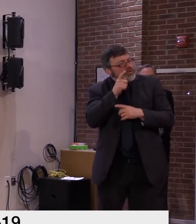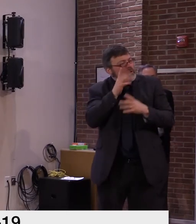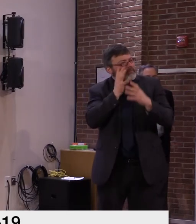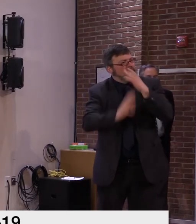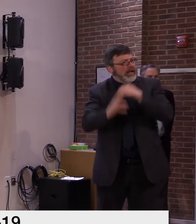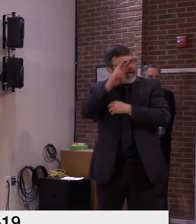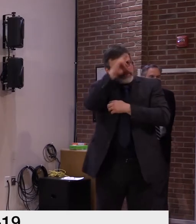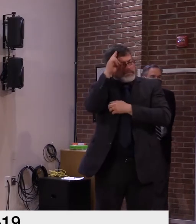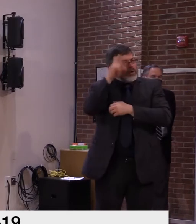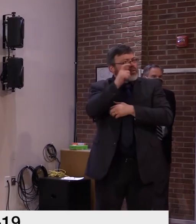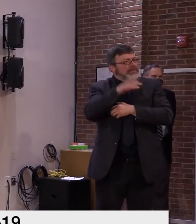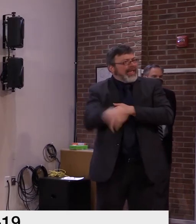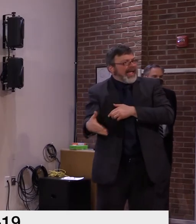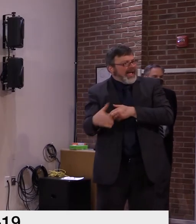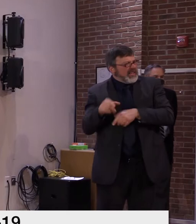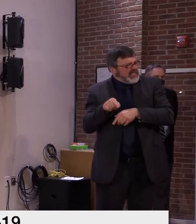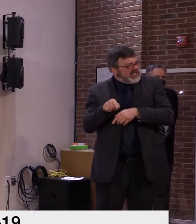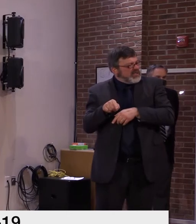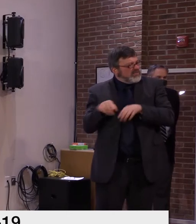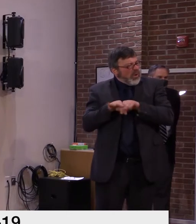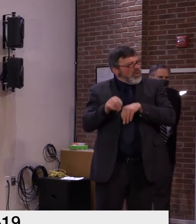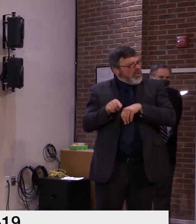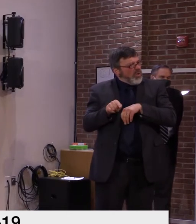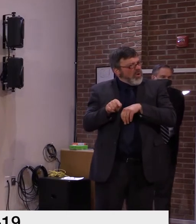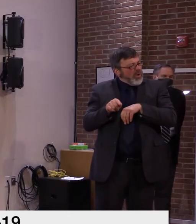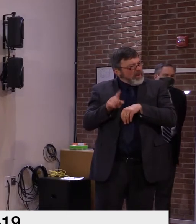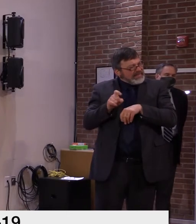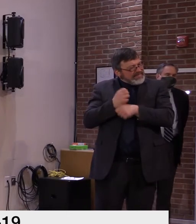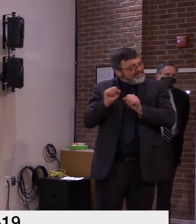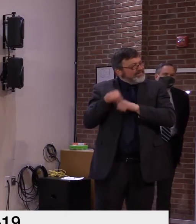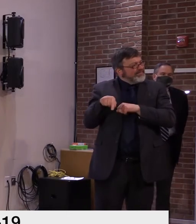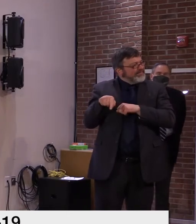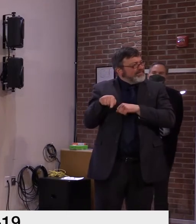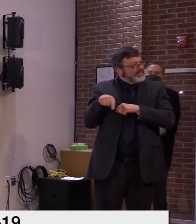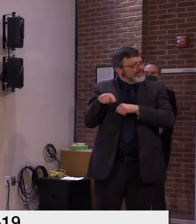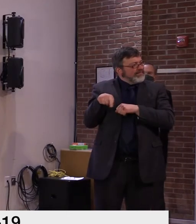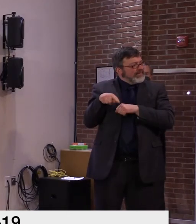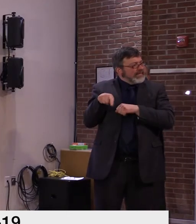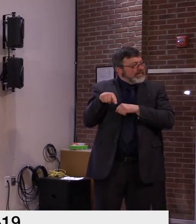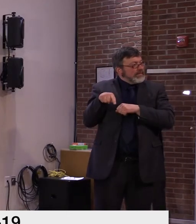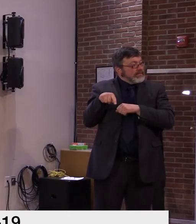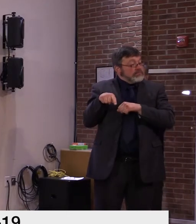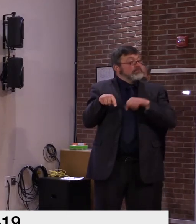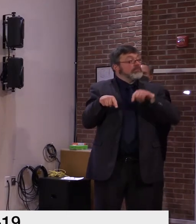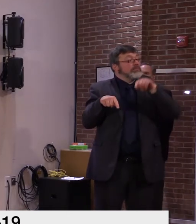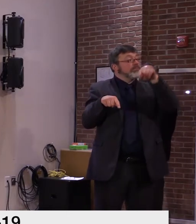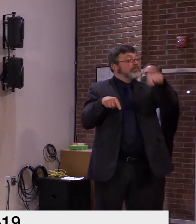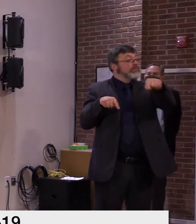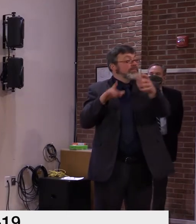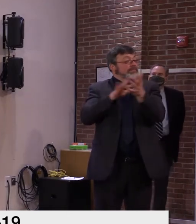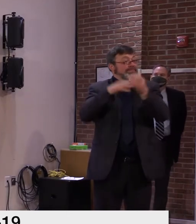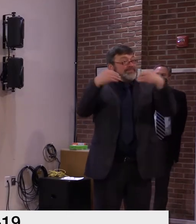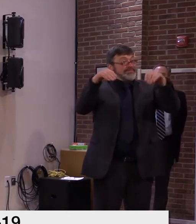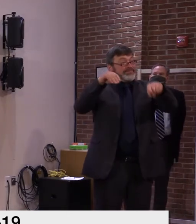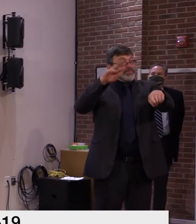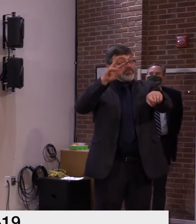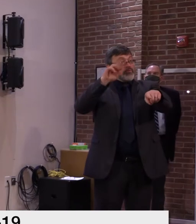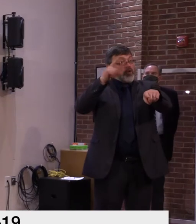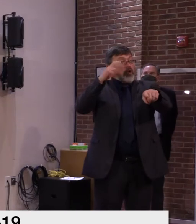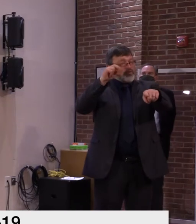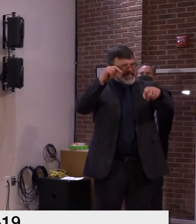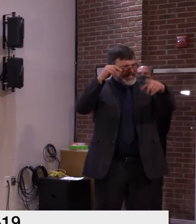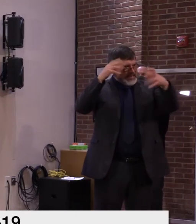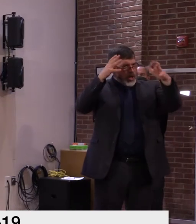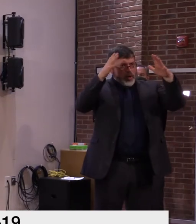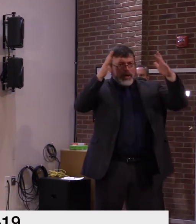today, but on Monday we'll start signing them up, and then go to the chronic conditions, underlying health conditions, so that we need to get